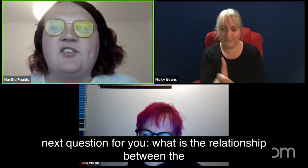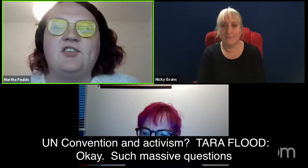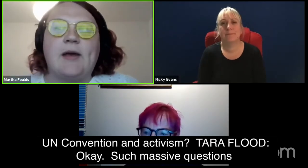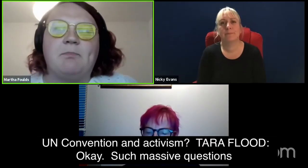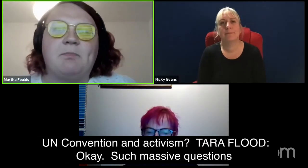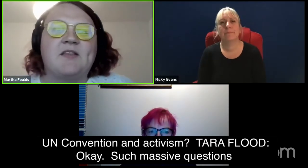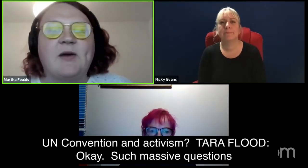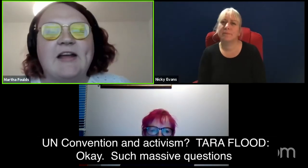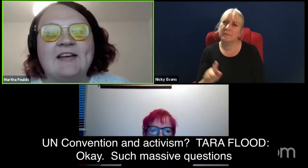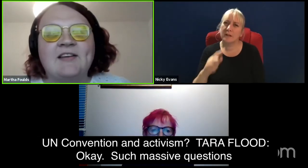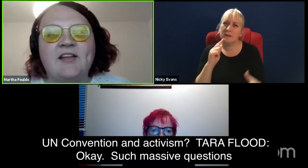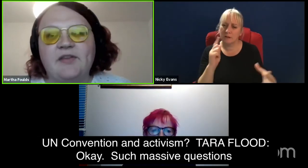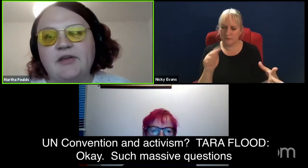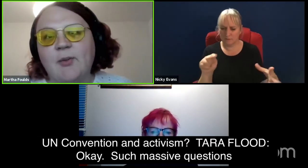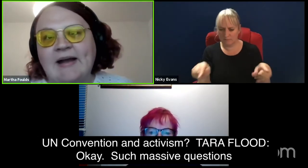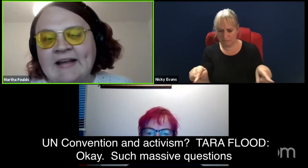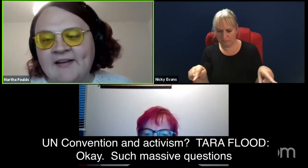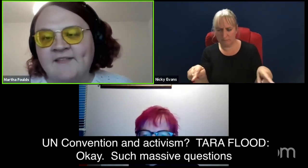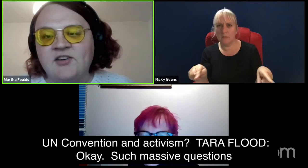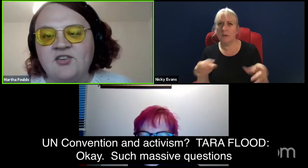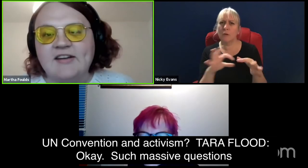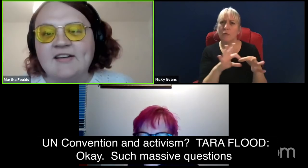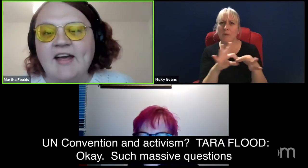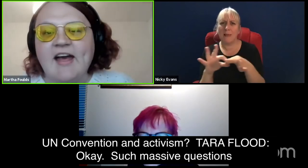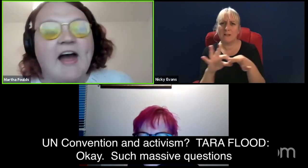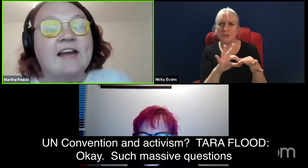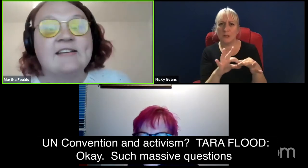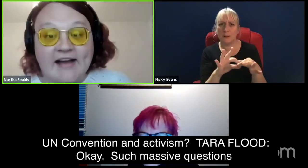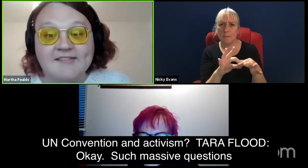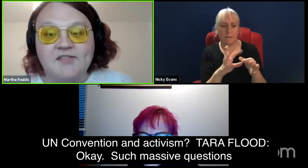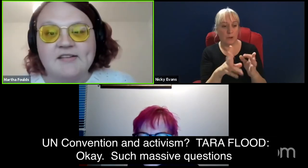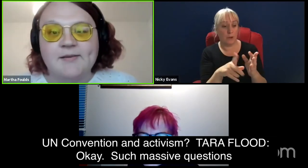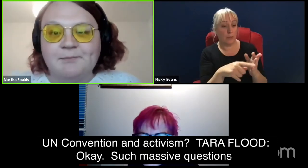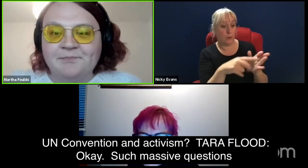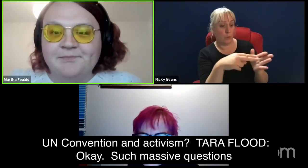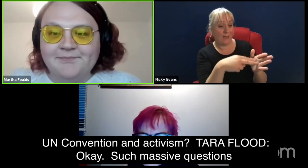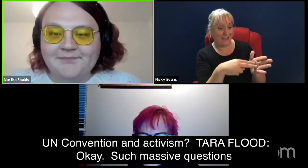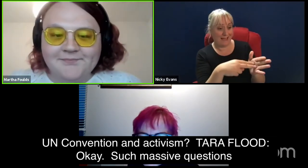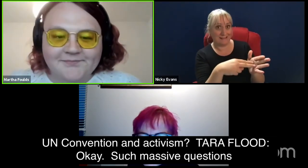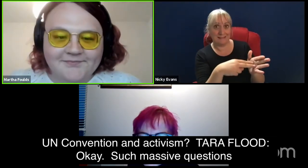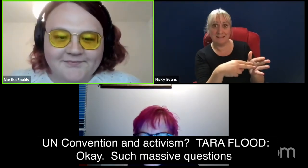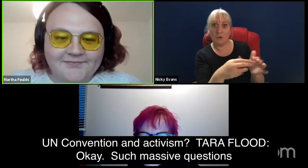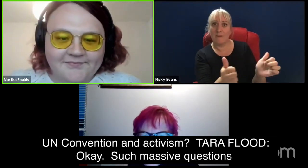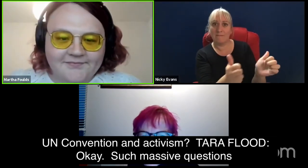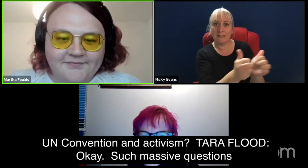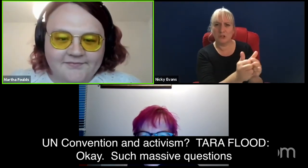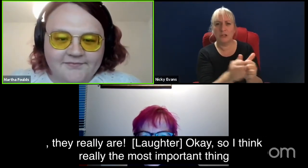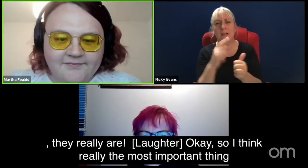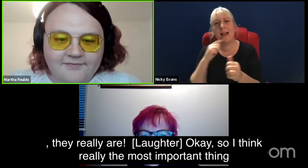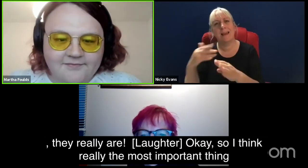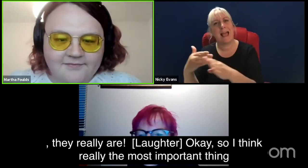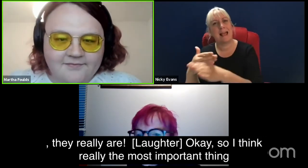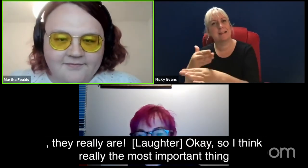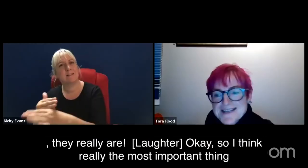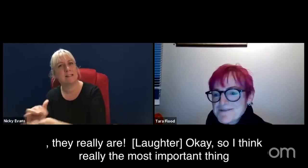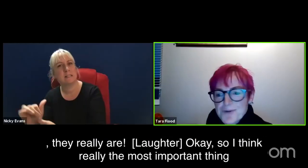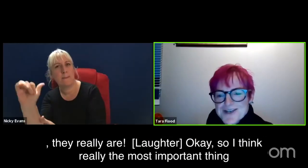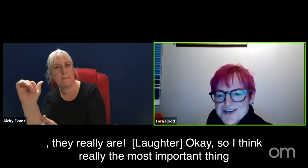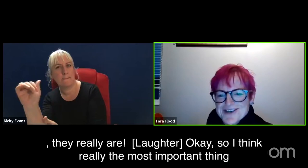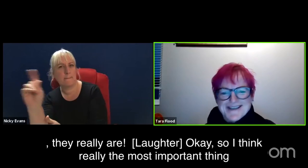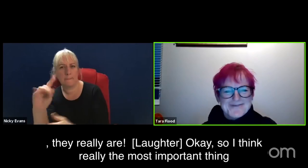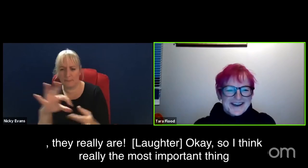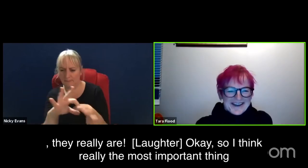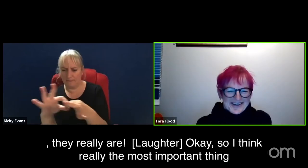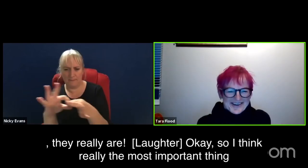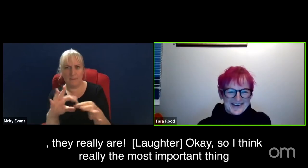relationship between the UN convention and activism? Okay, these are such massive